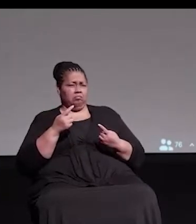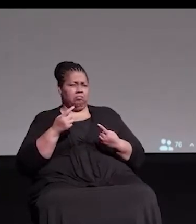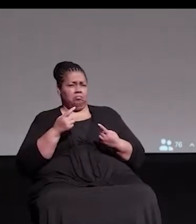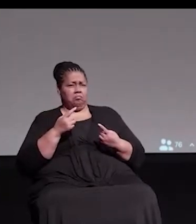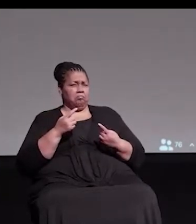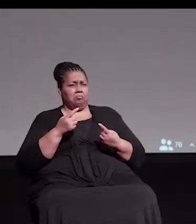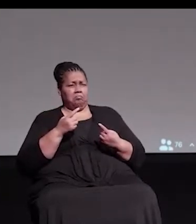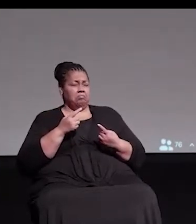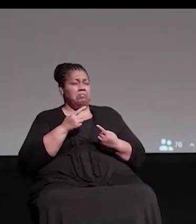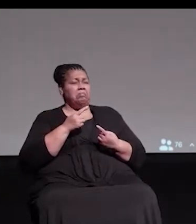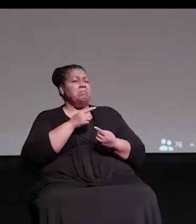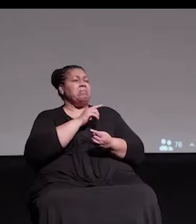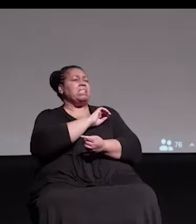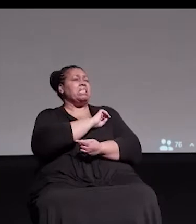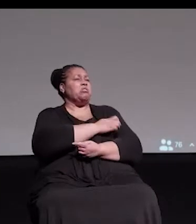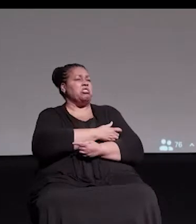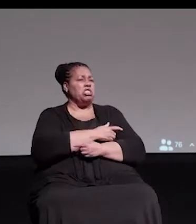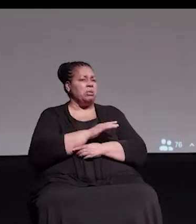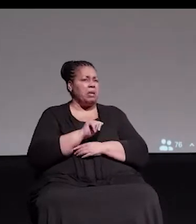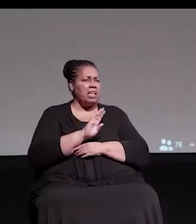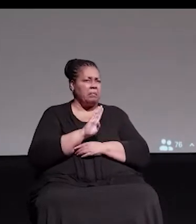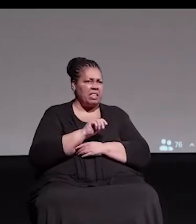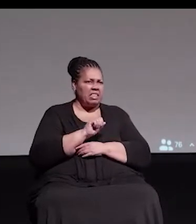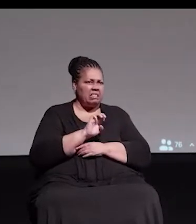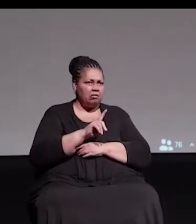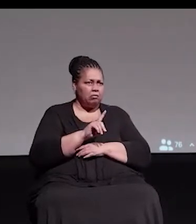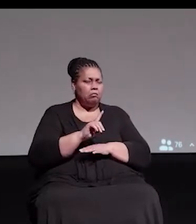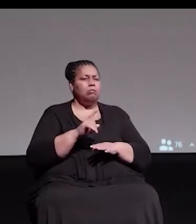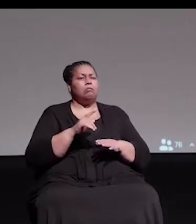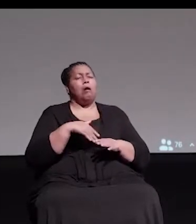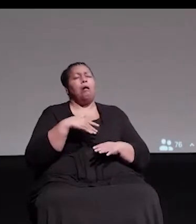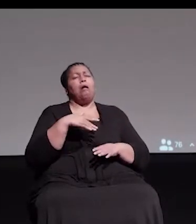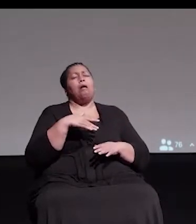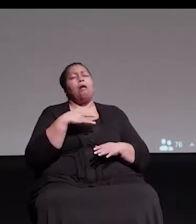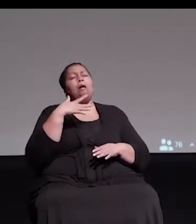interview based. Occasionally there's a outline,